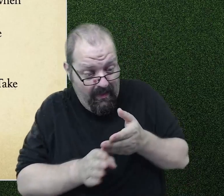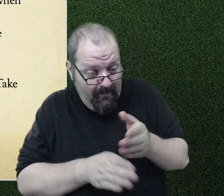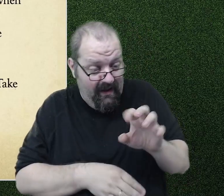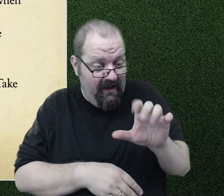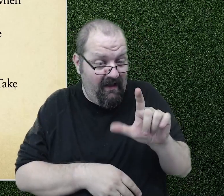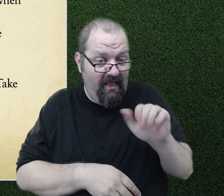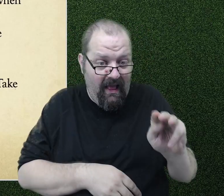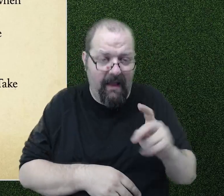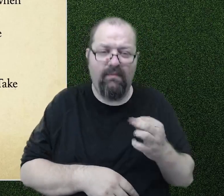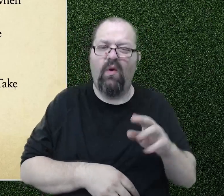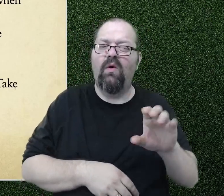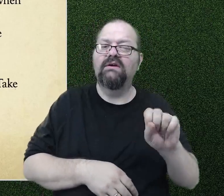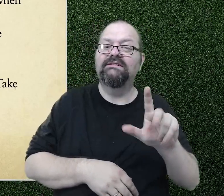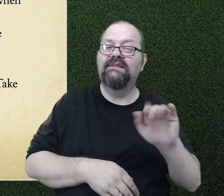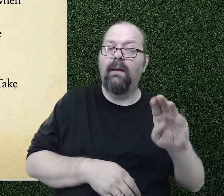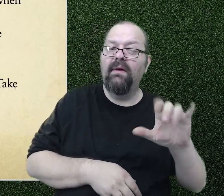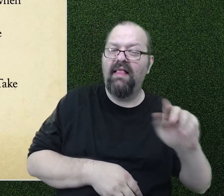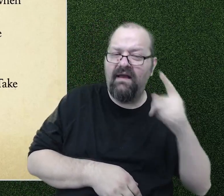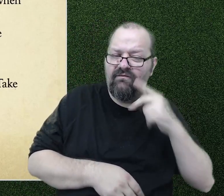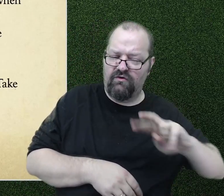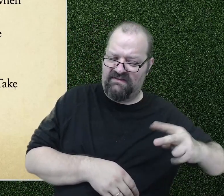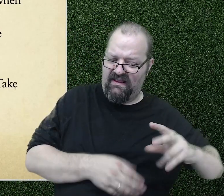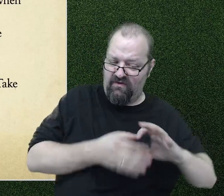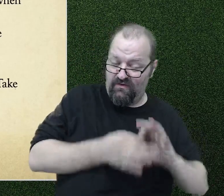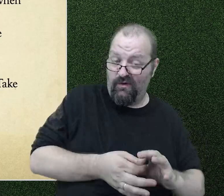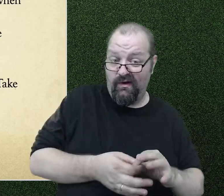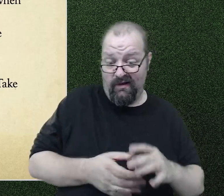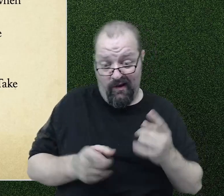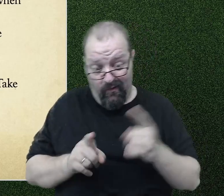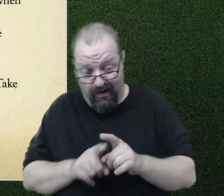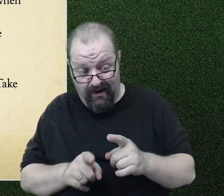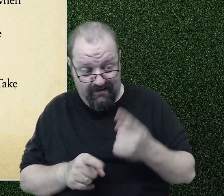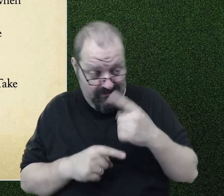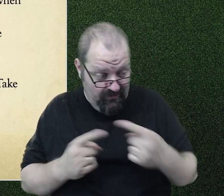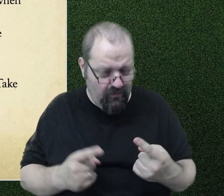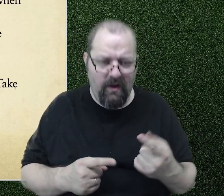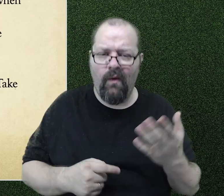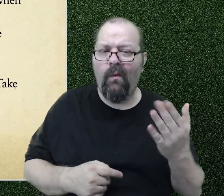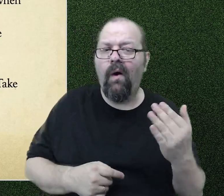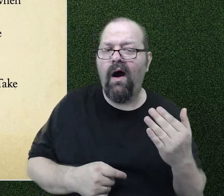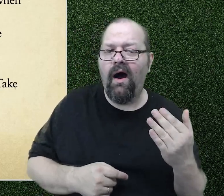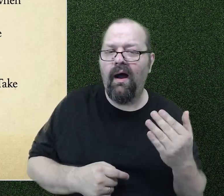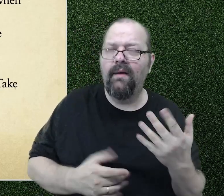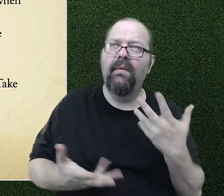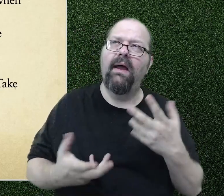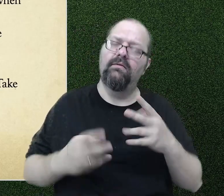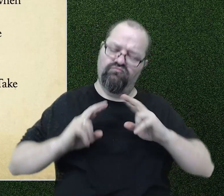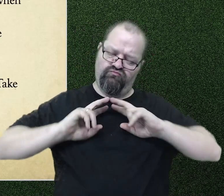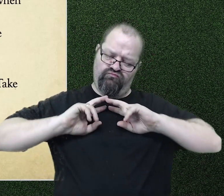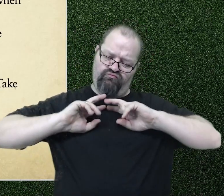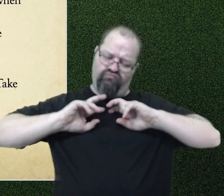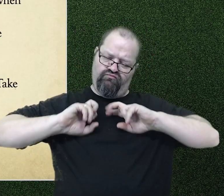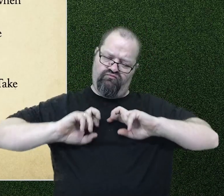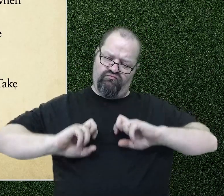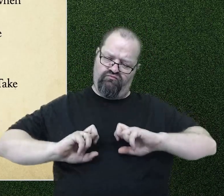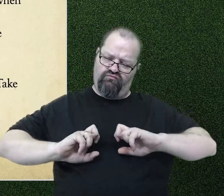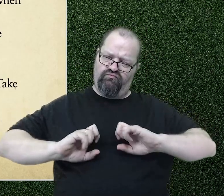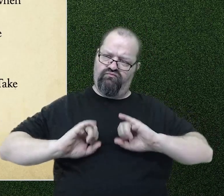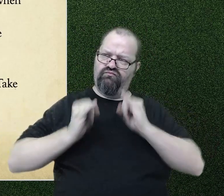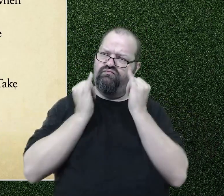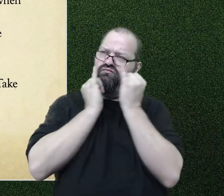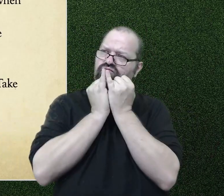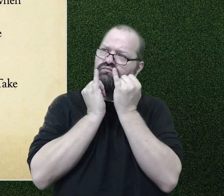subclaims made in the secondary source, and why? But to answer that, you may need to get introspective and ask yourself some questions